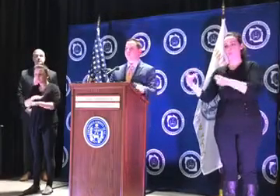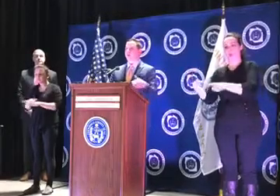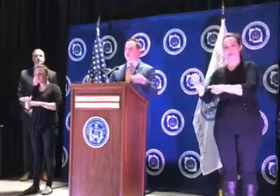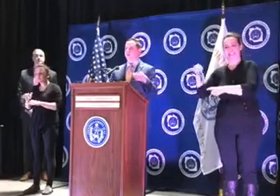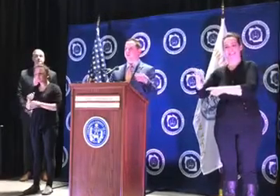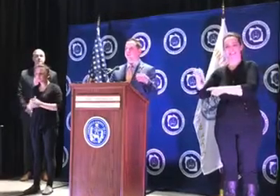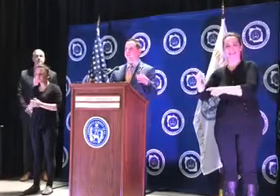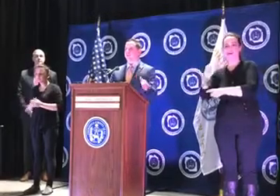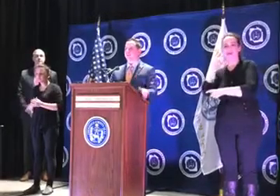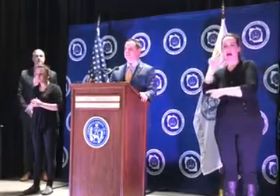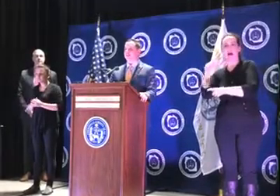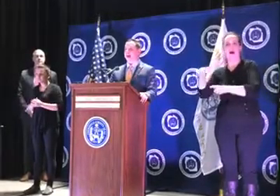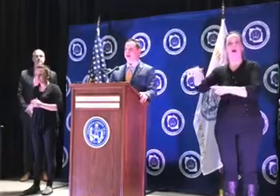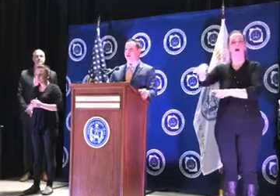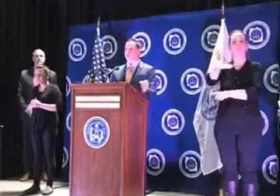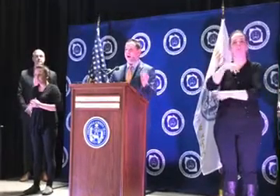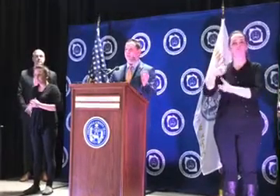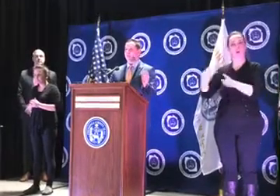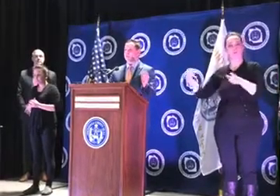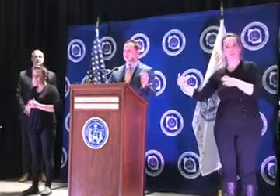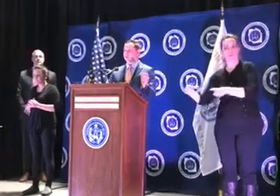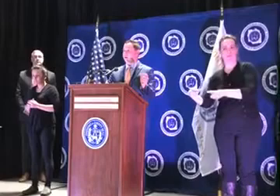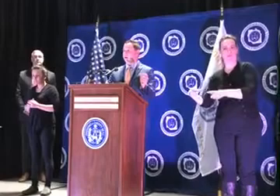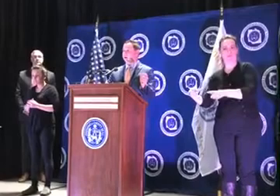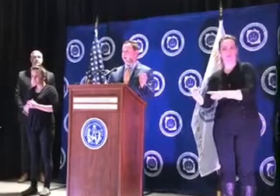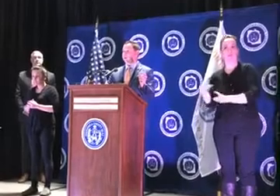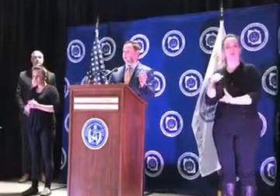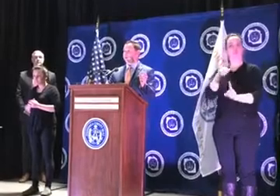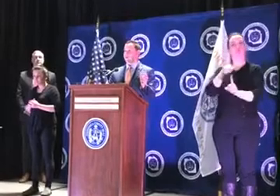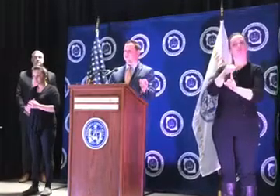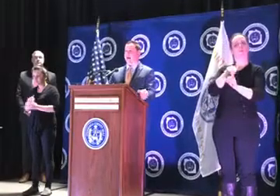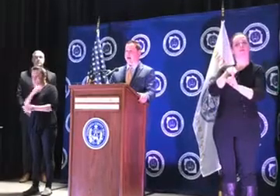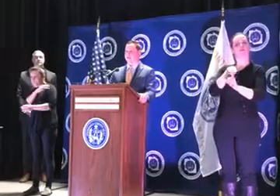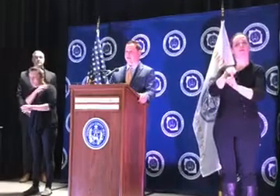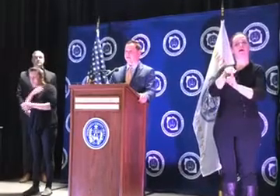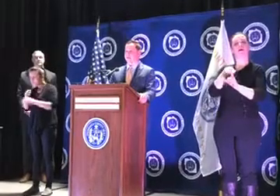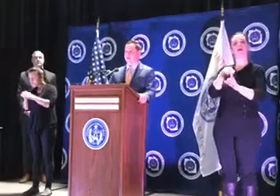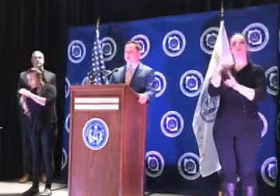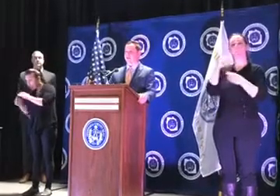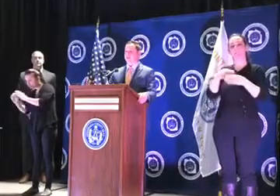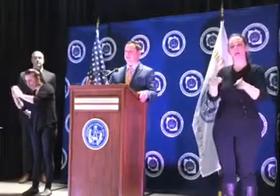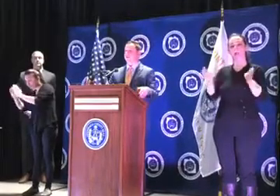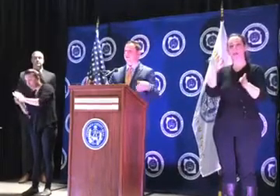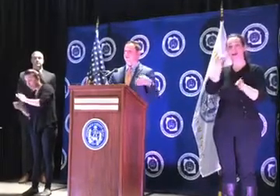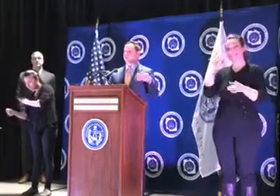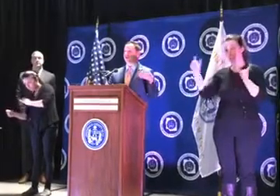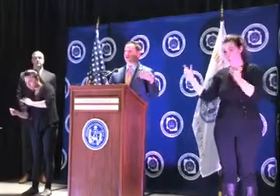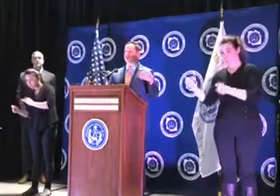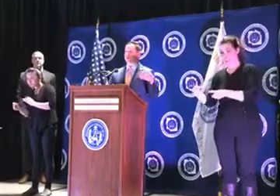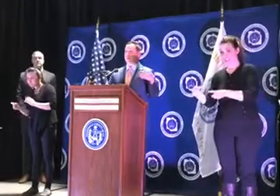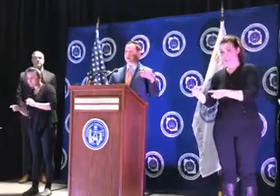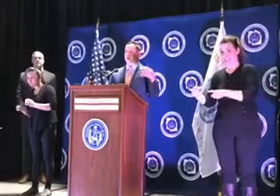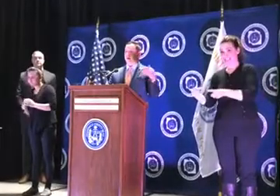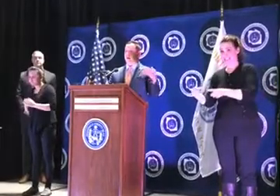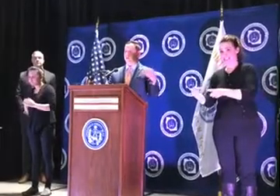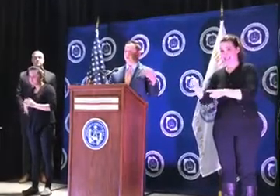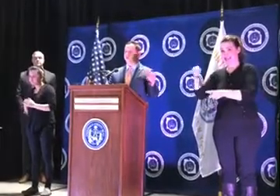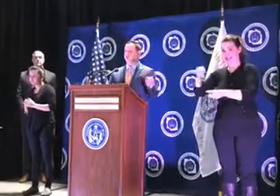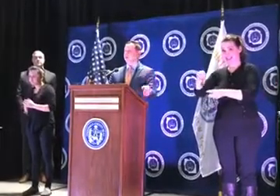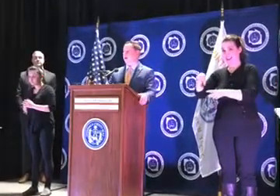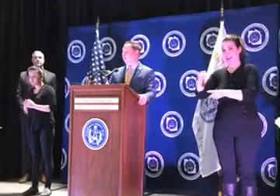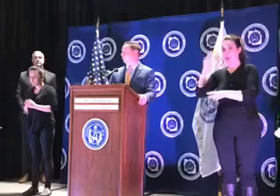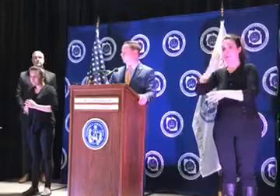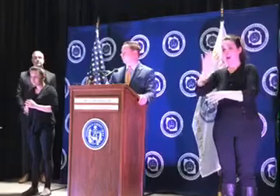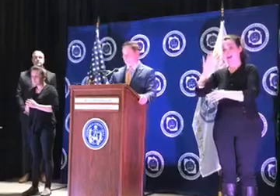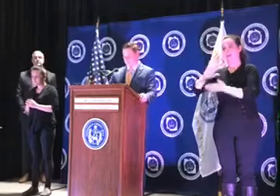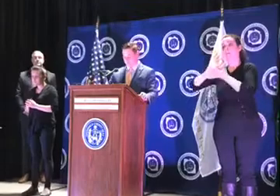put people in a quarantine, there is a higher probability that they will test positive than just someone who shows up due